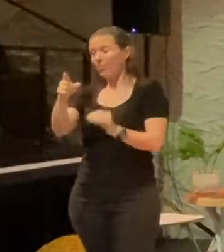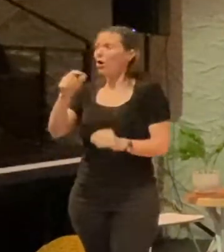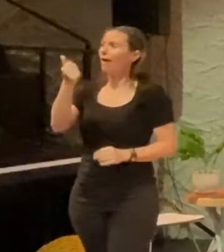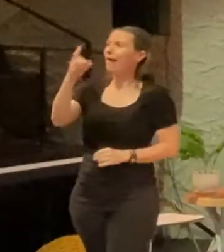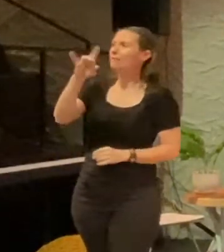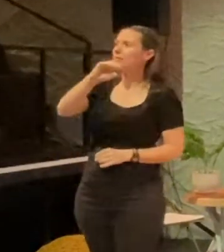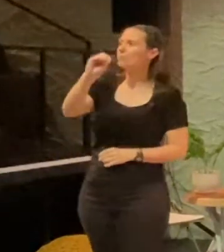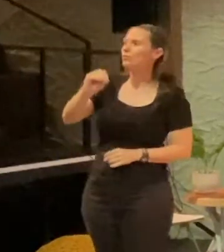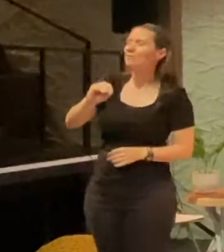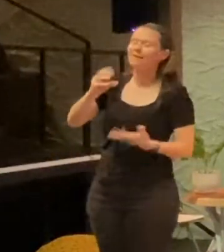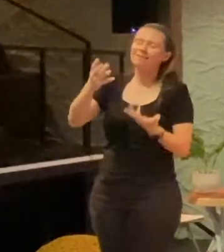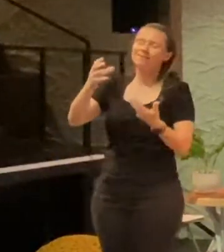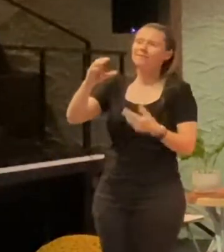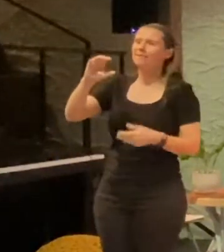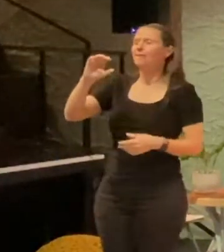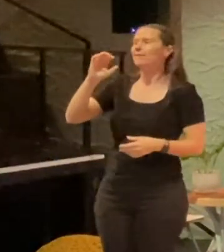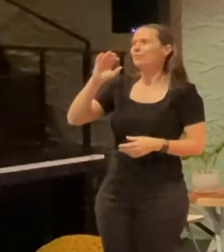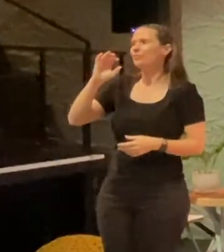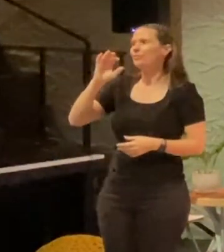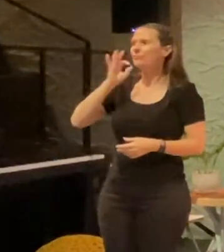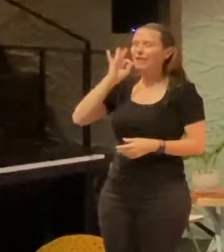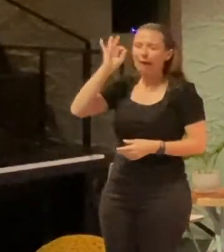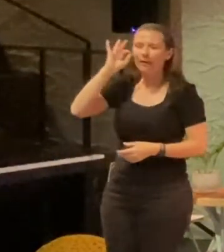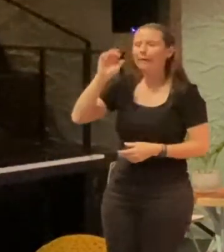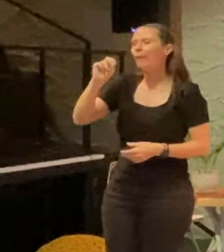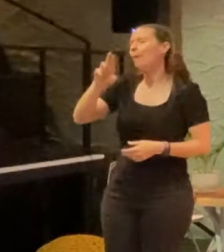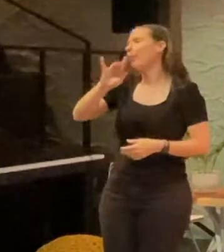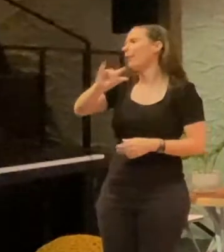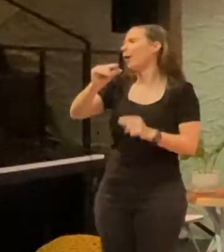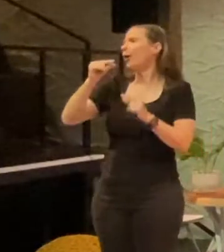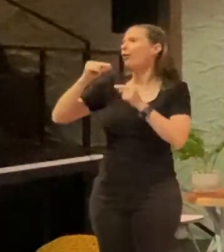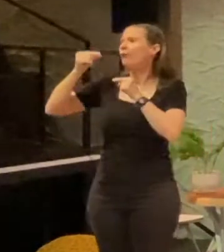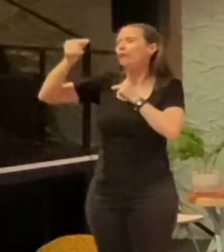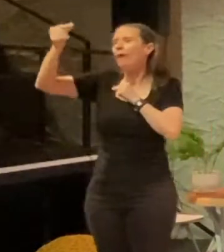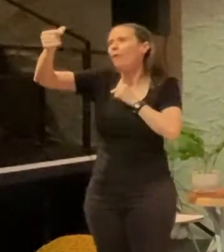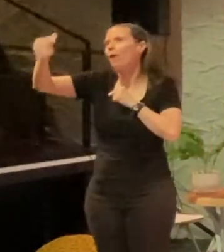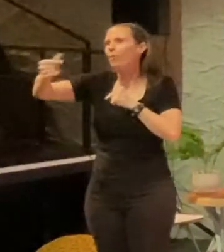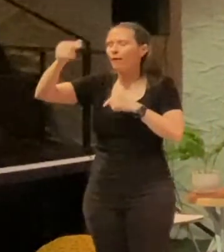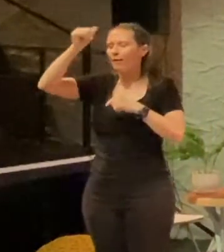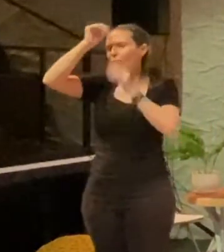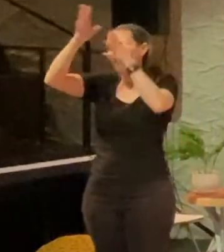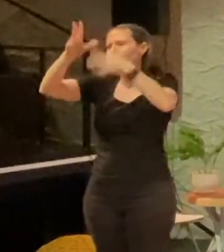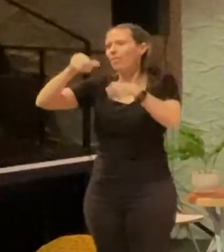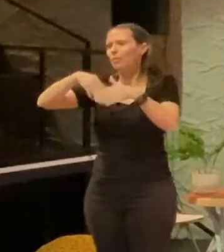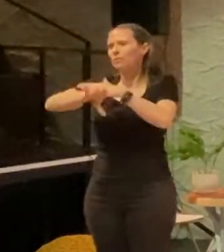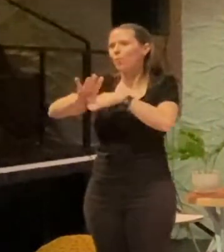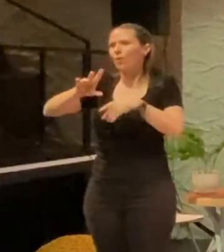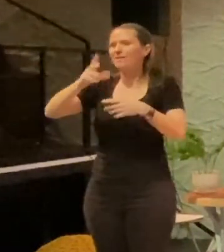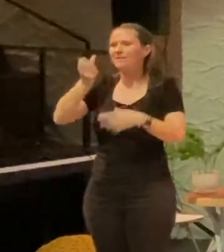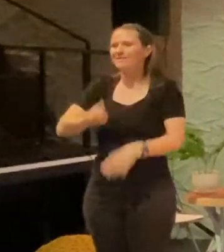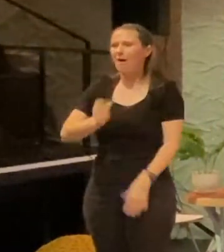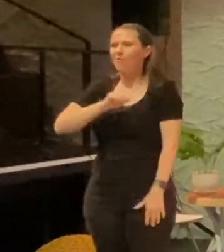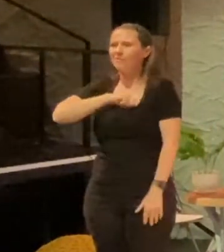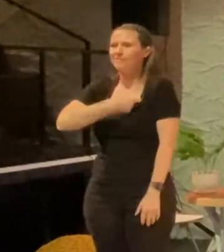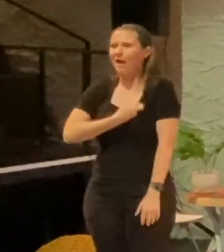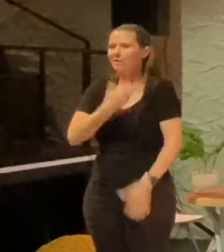their was, born in the south of Spain somewhere. That's amazing.